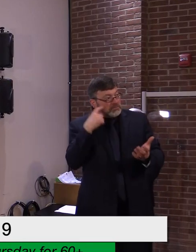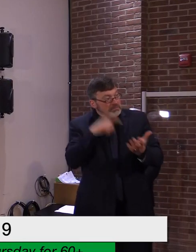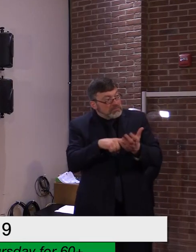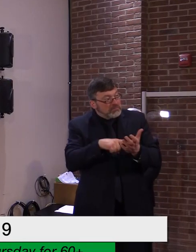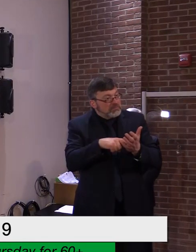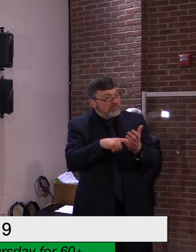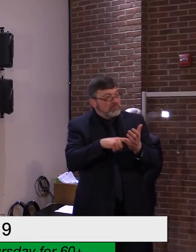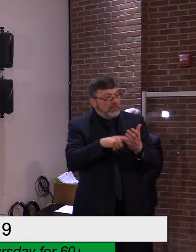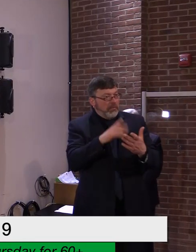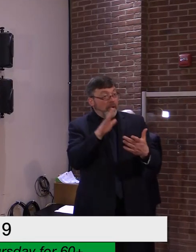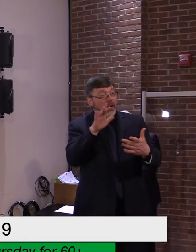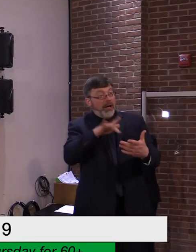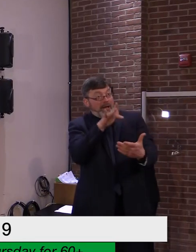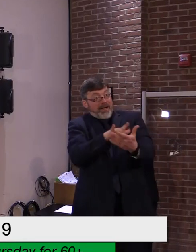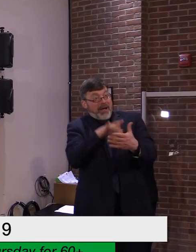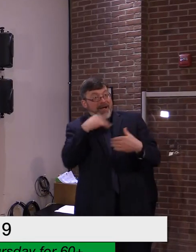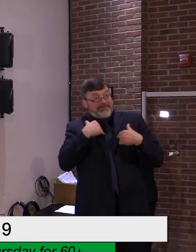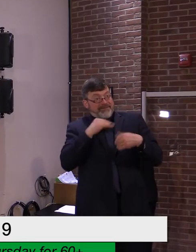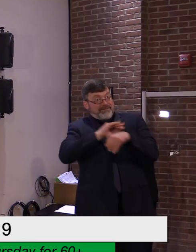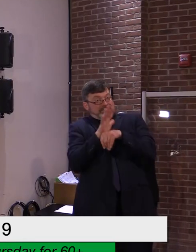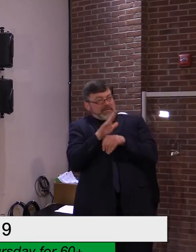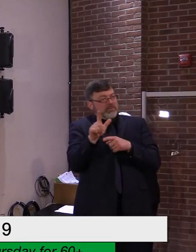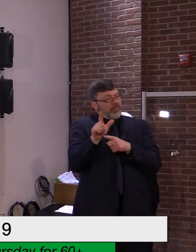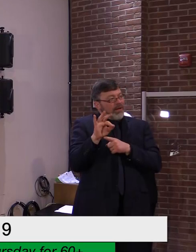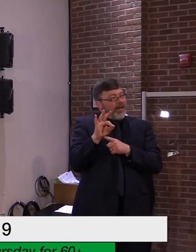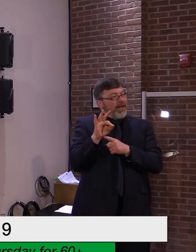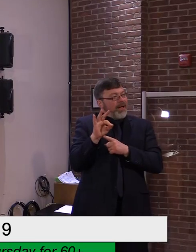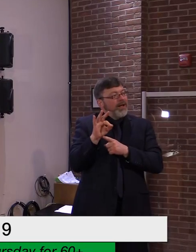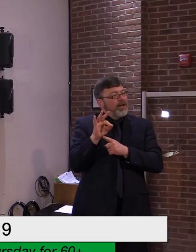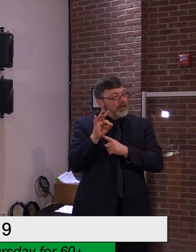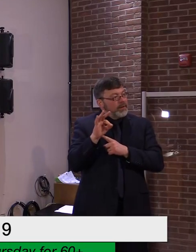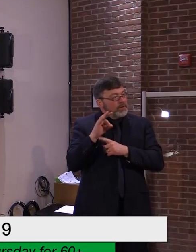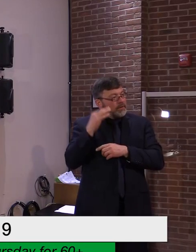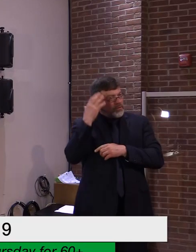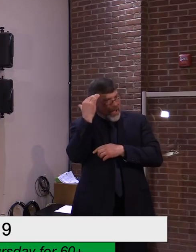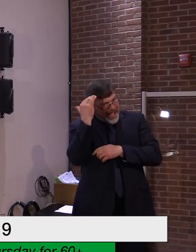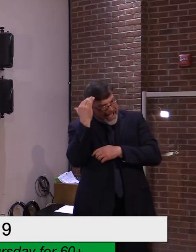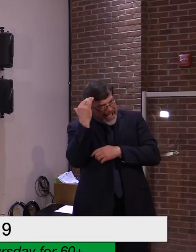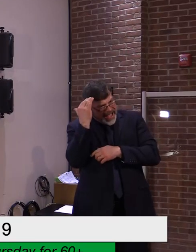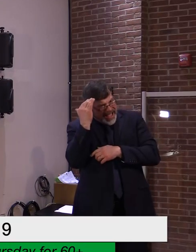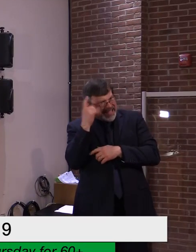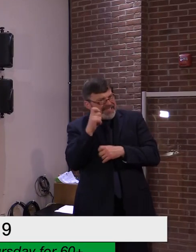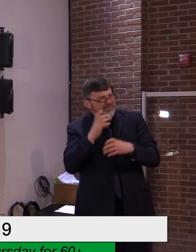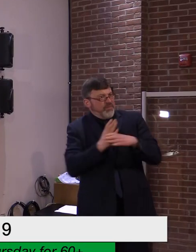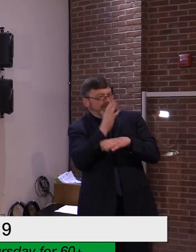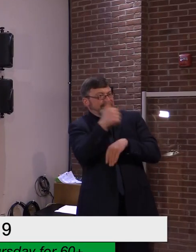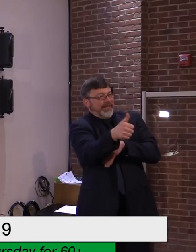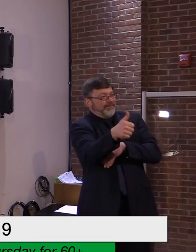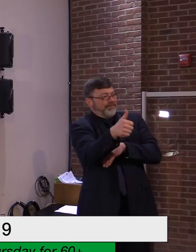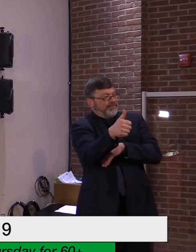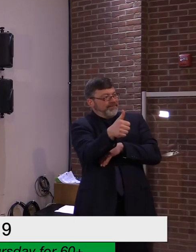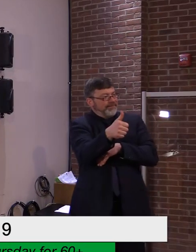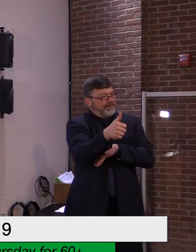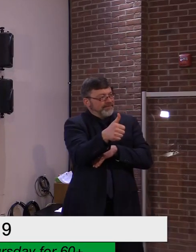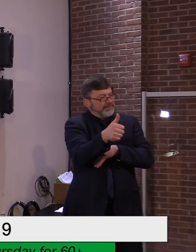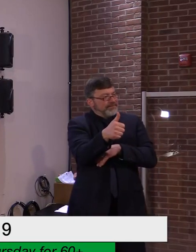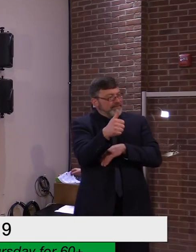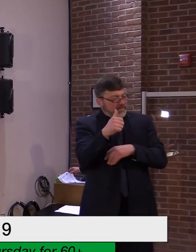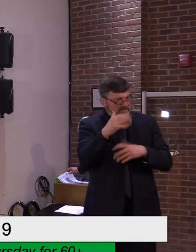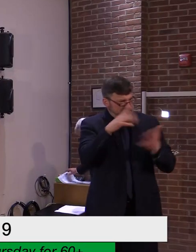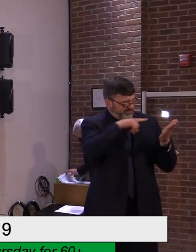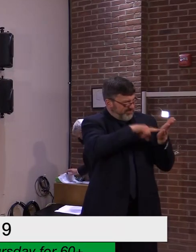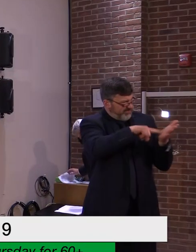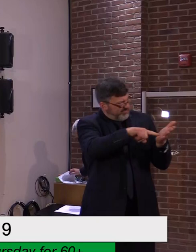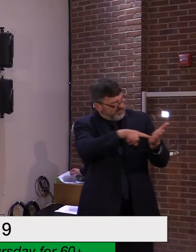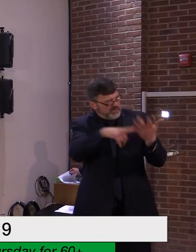protecting yourself? Because of a topic I haven't touched upon recently, but which has made a comeback again in the